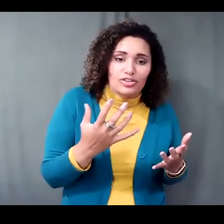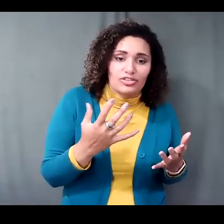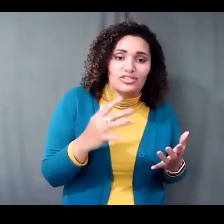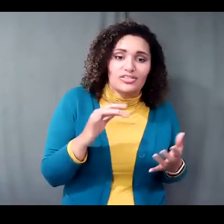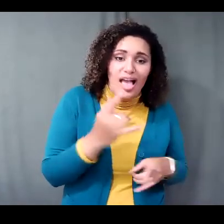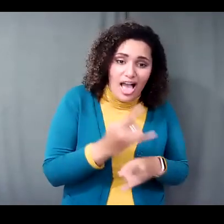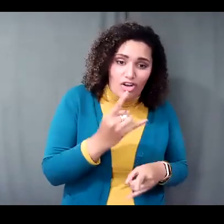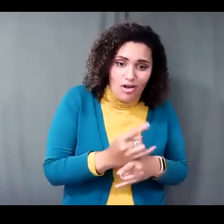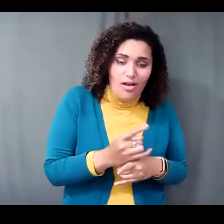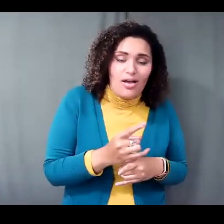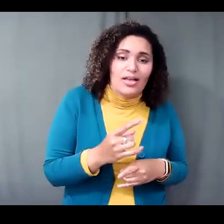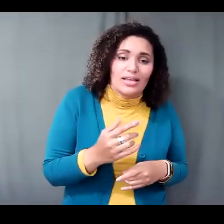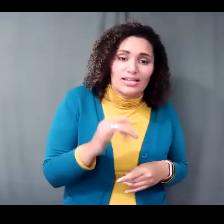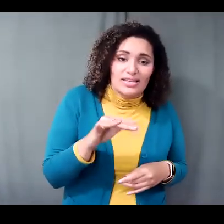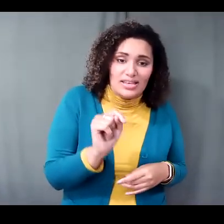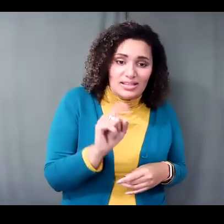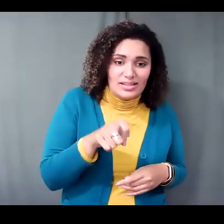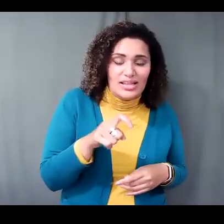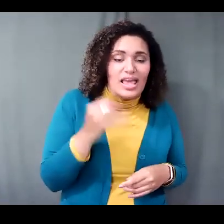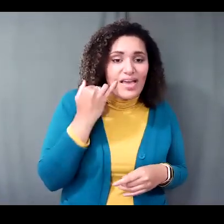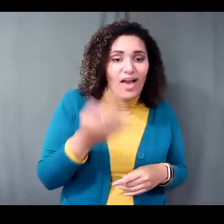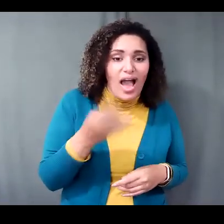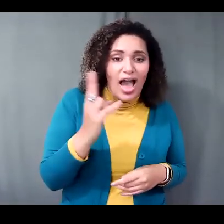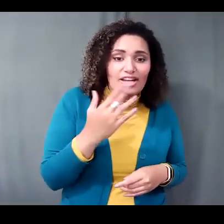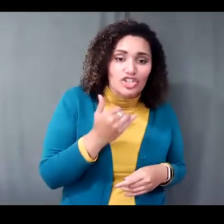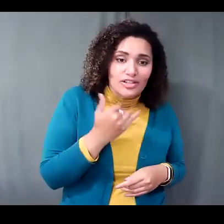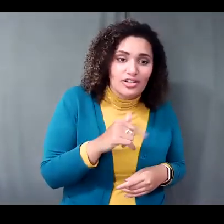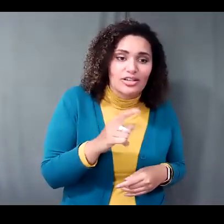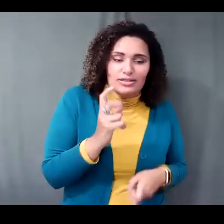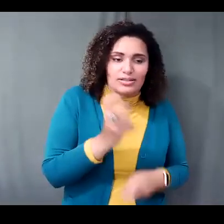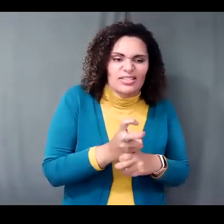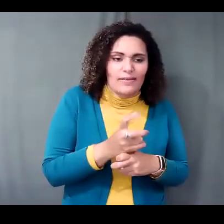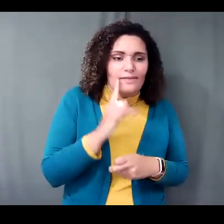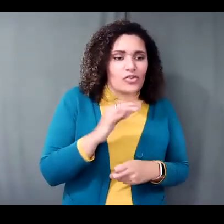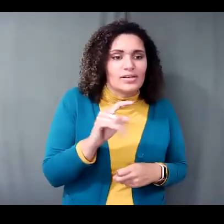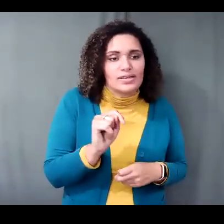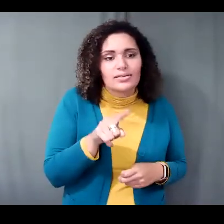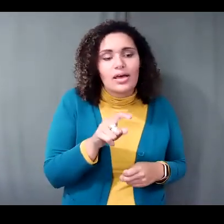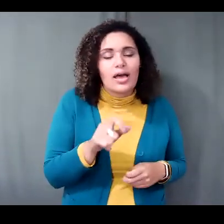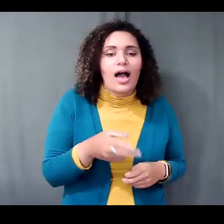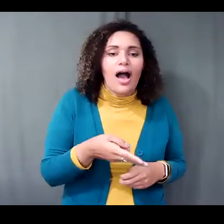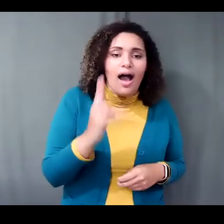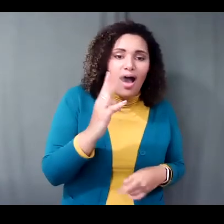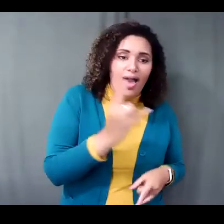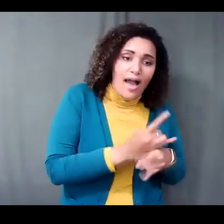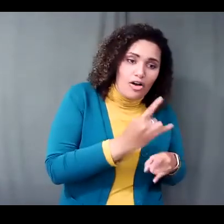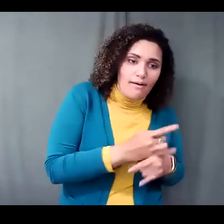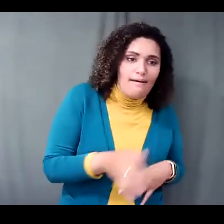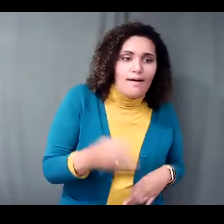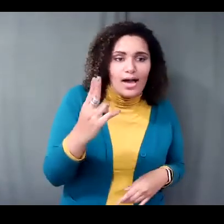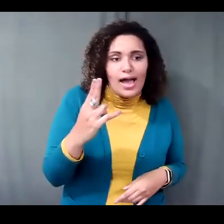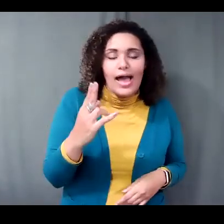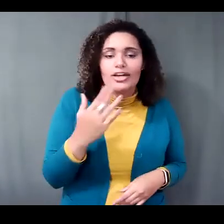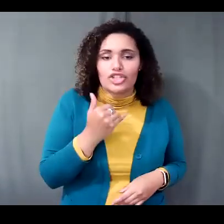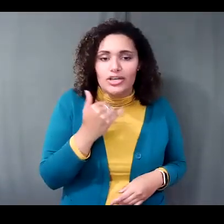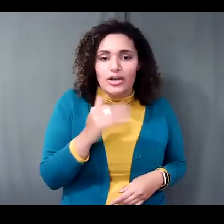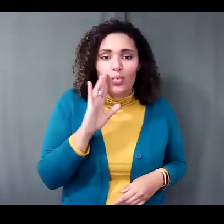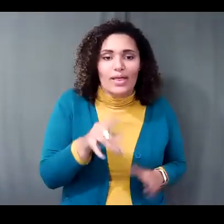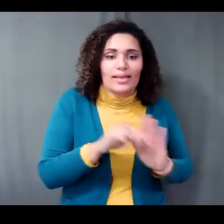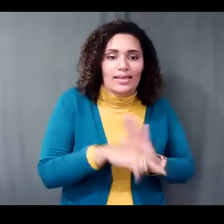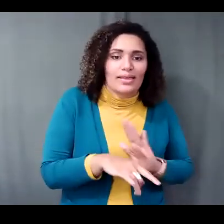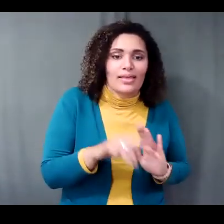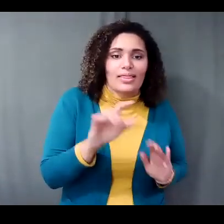some of the questions. So Terra Dulce versus Terra Sol. So Terra Sol is a whole different ballgame. The Terra Sol is a